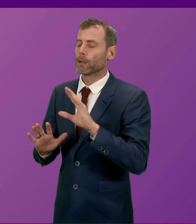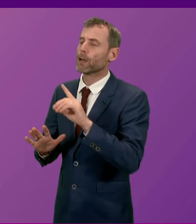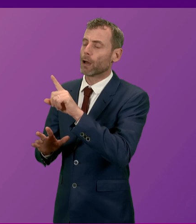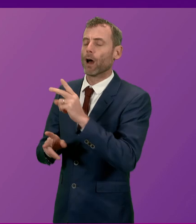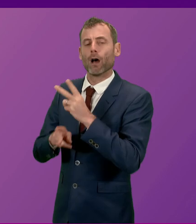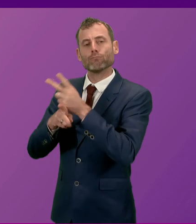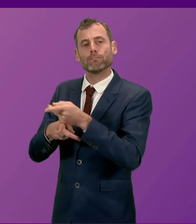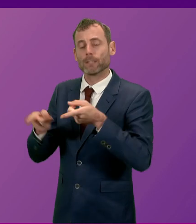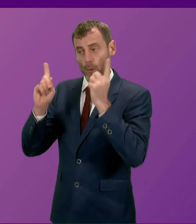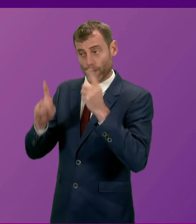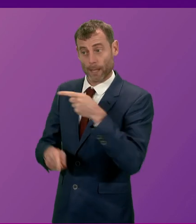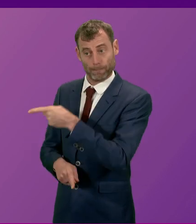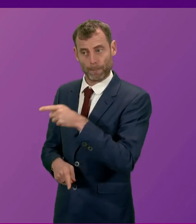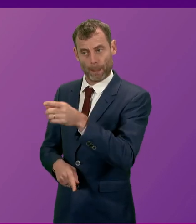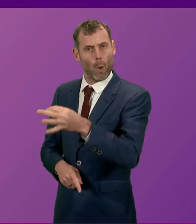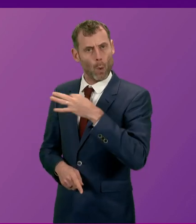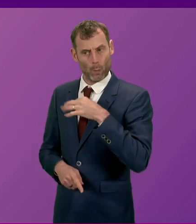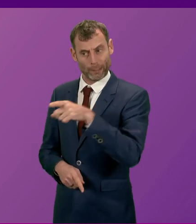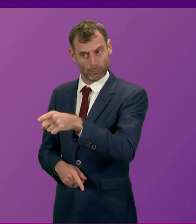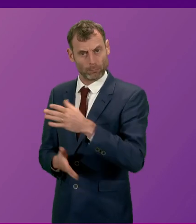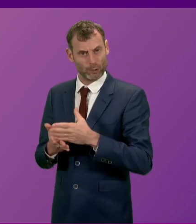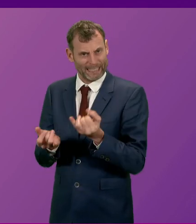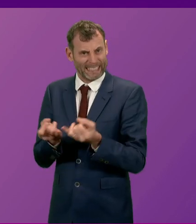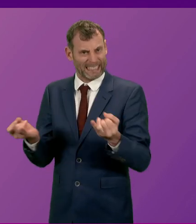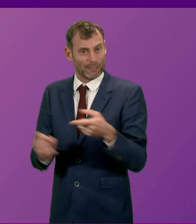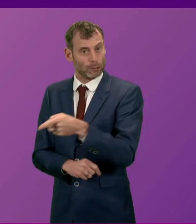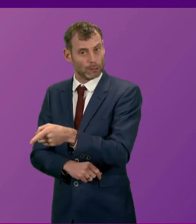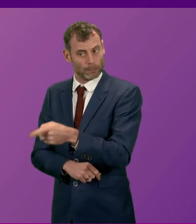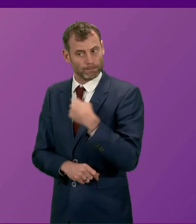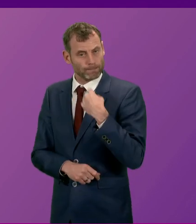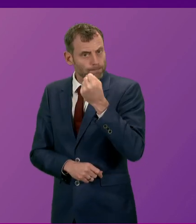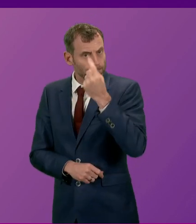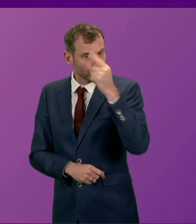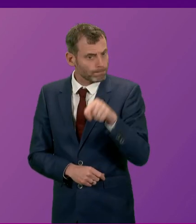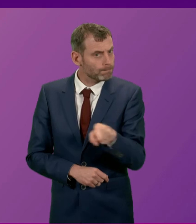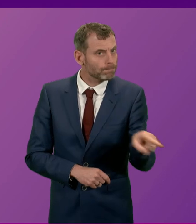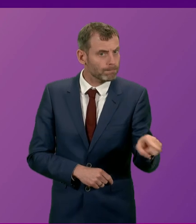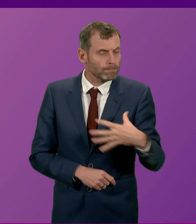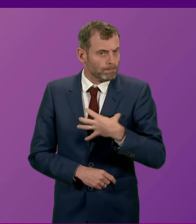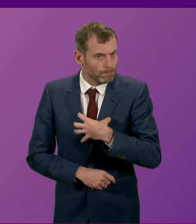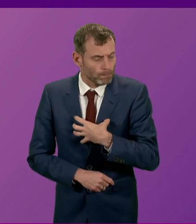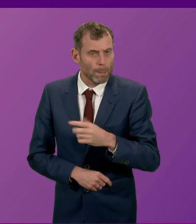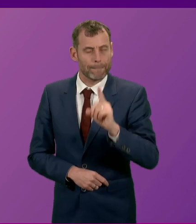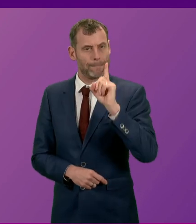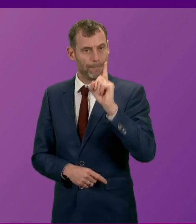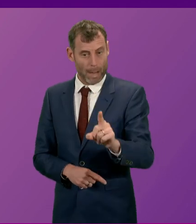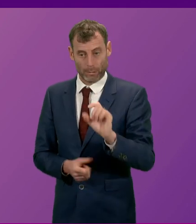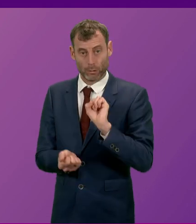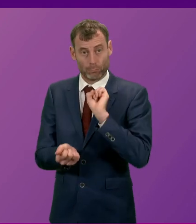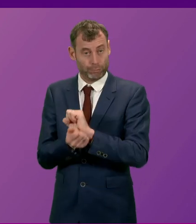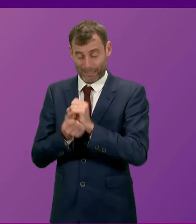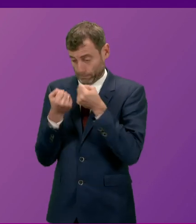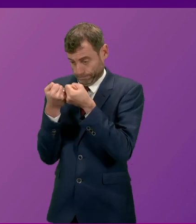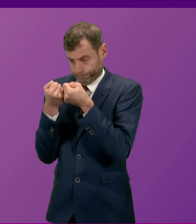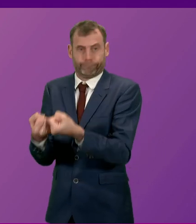and we have to address the rising prison population in a sustainable and effective way. The government took measures